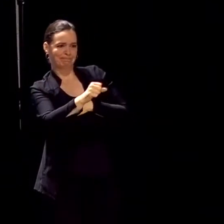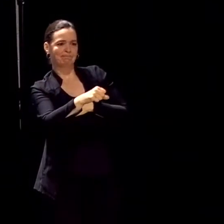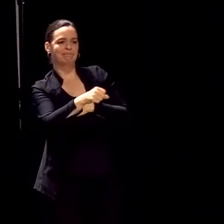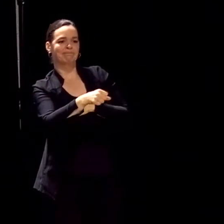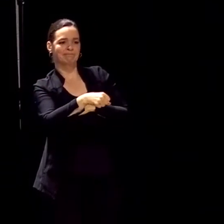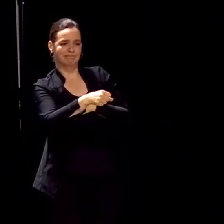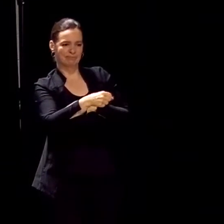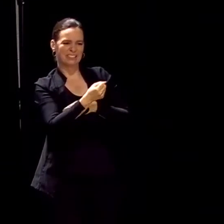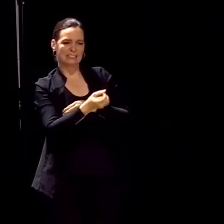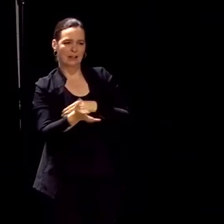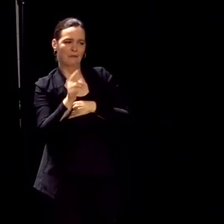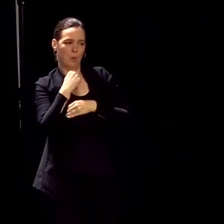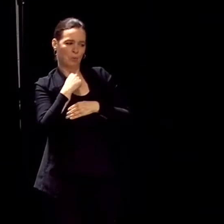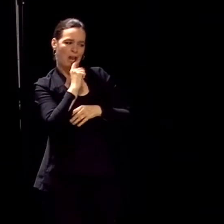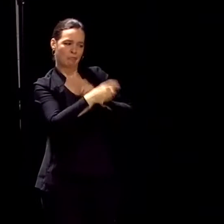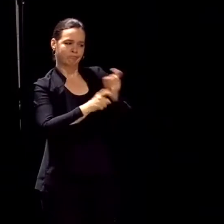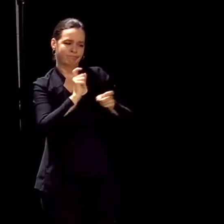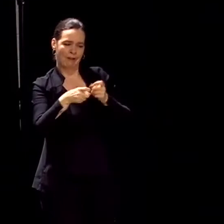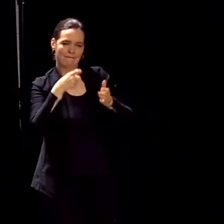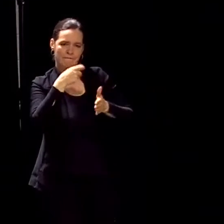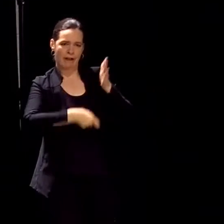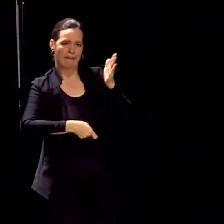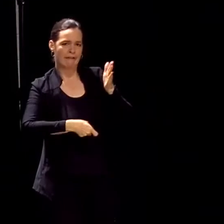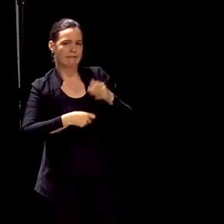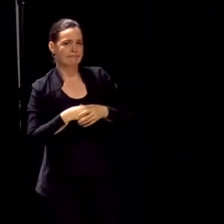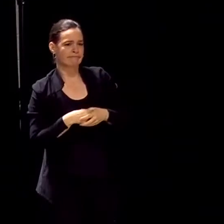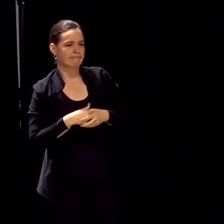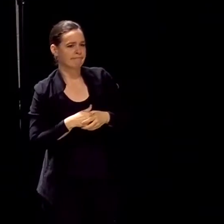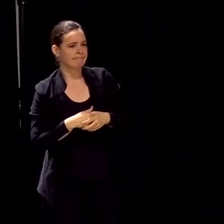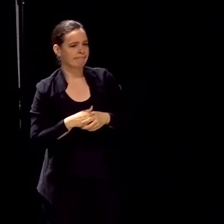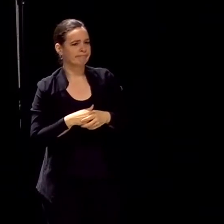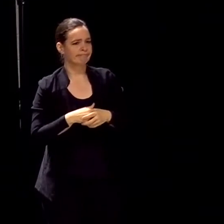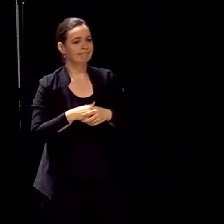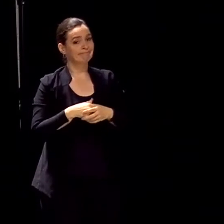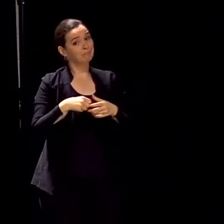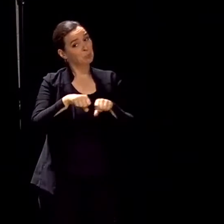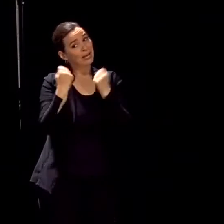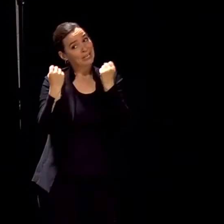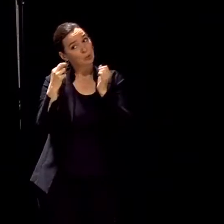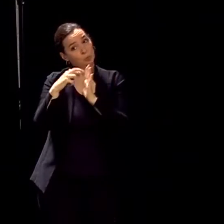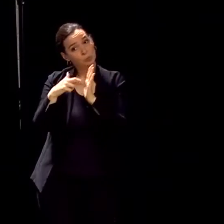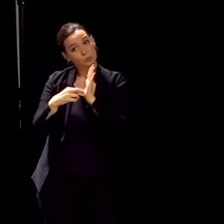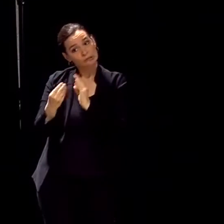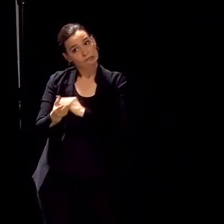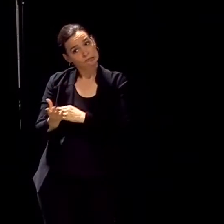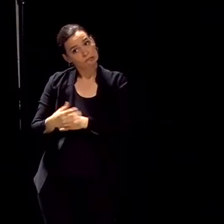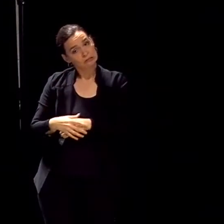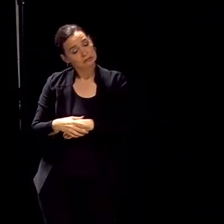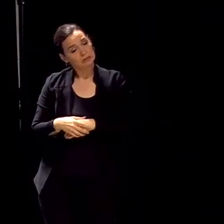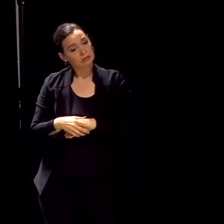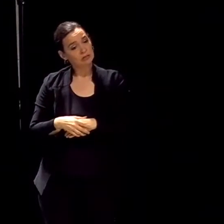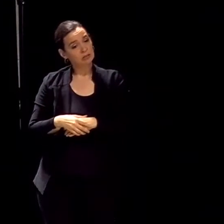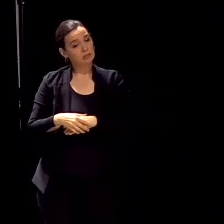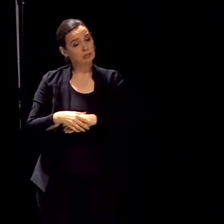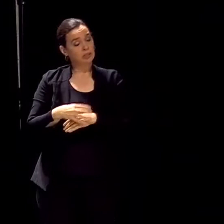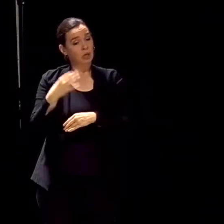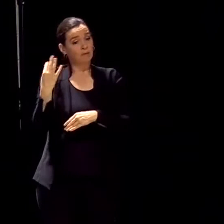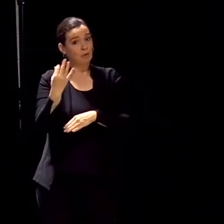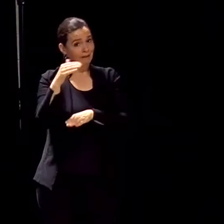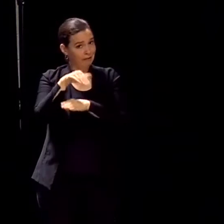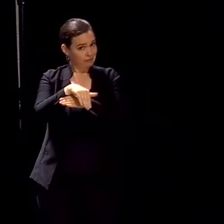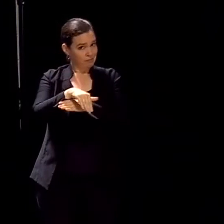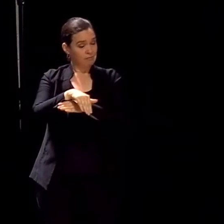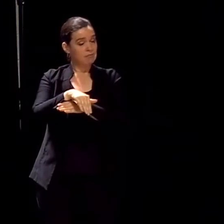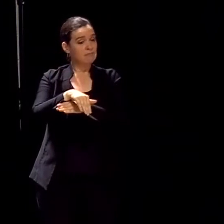different establishments breaking the rules. I think Friday night, there was a good night. I think everybody pretty